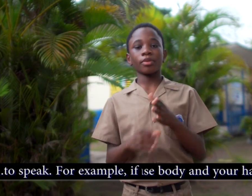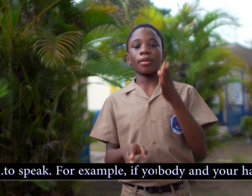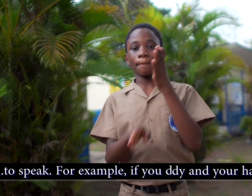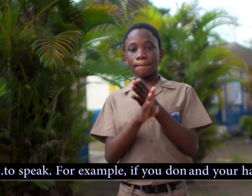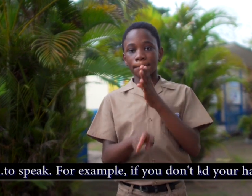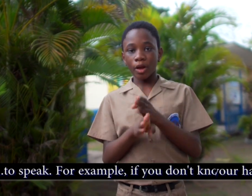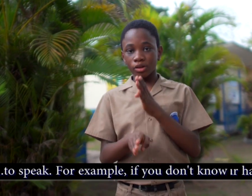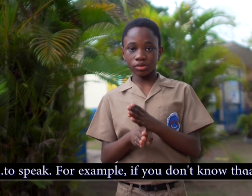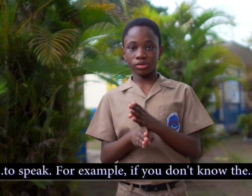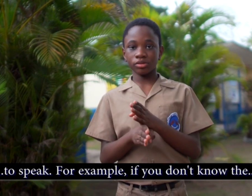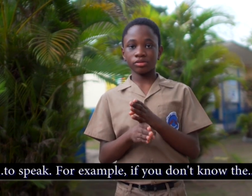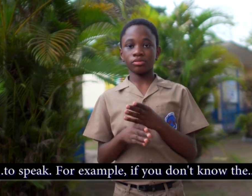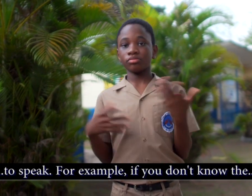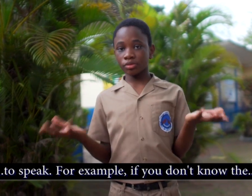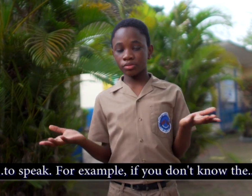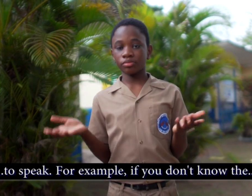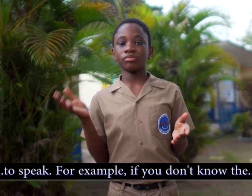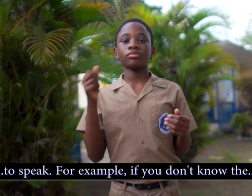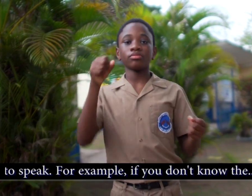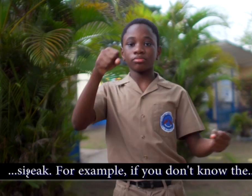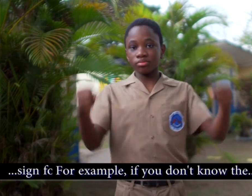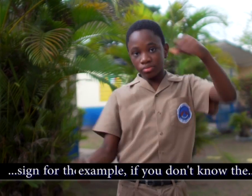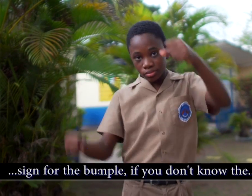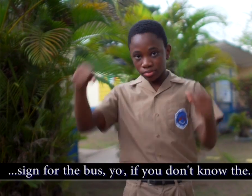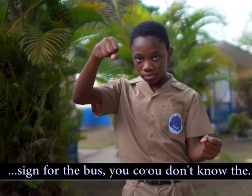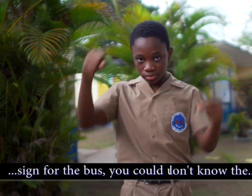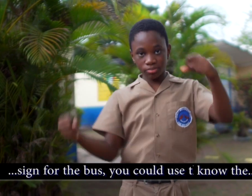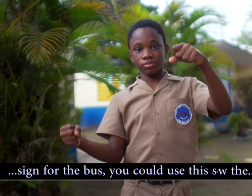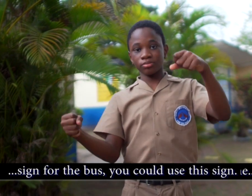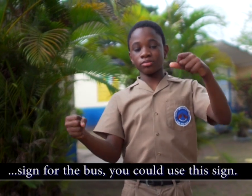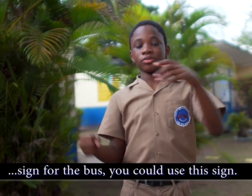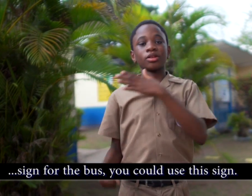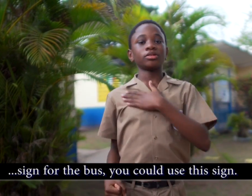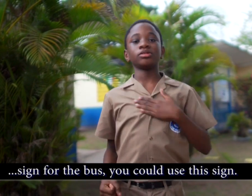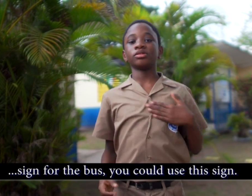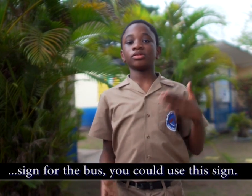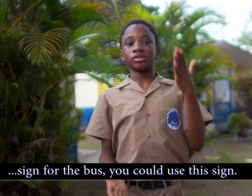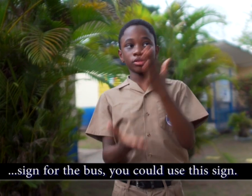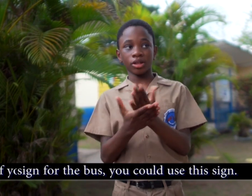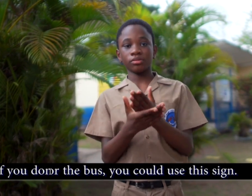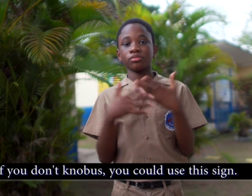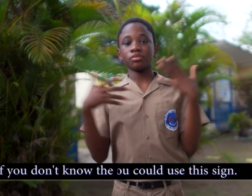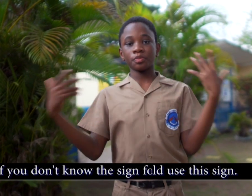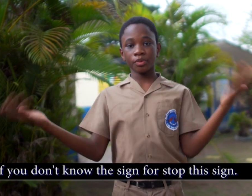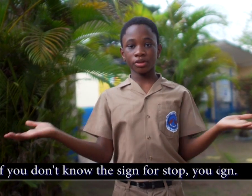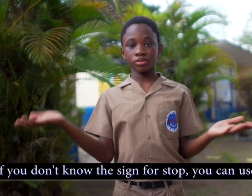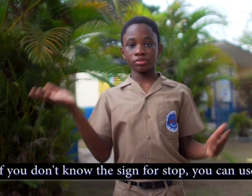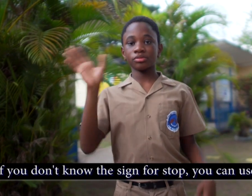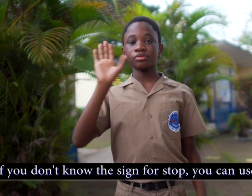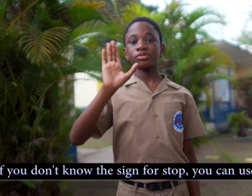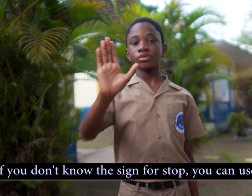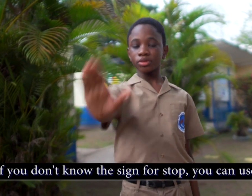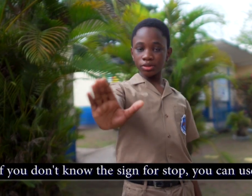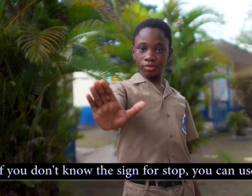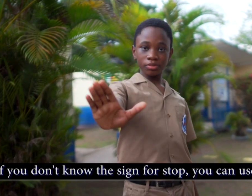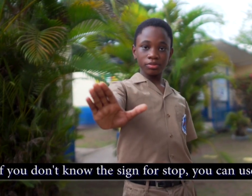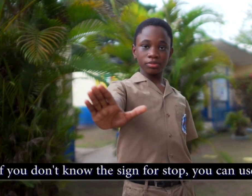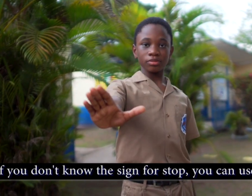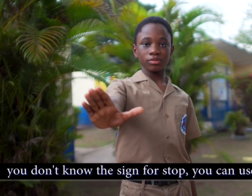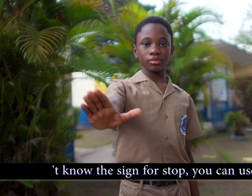For example, if you don't know the sign for bus, you could use this sign. If you don't know the sign for stop, you could use